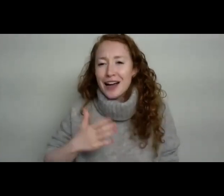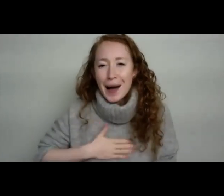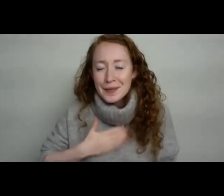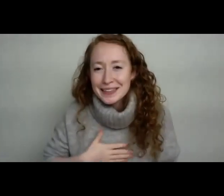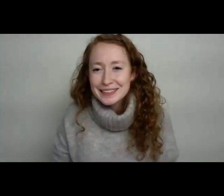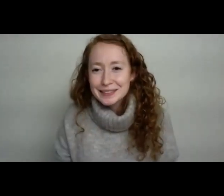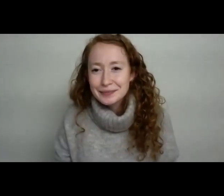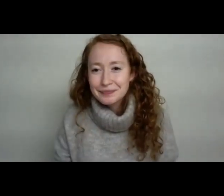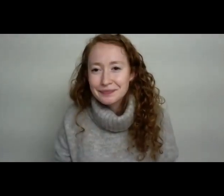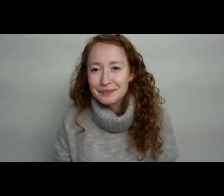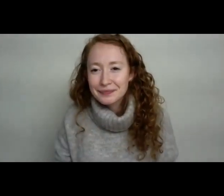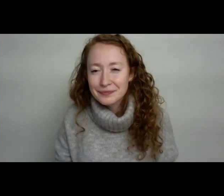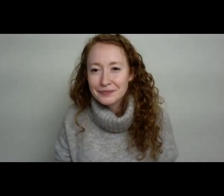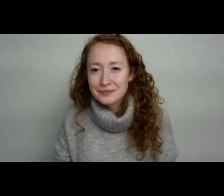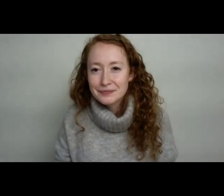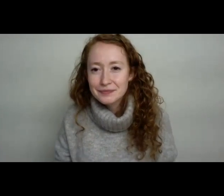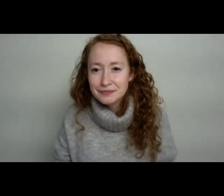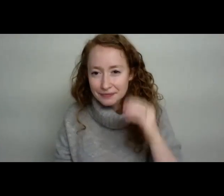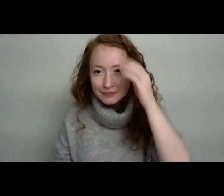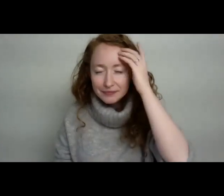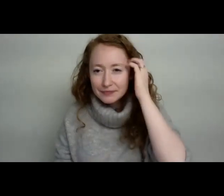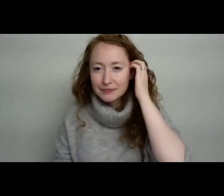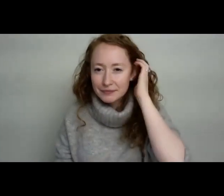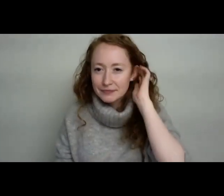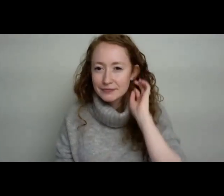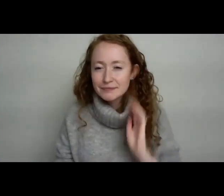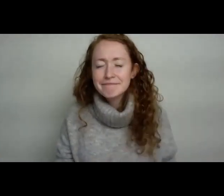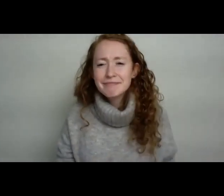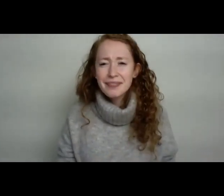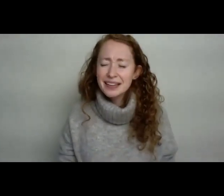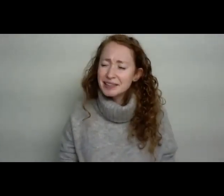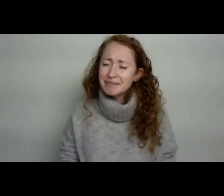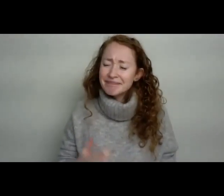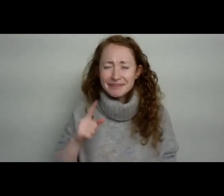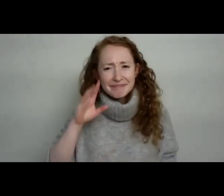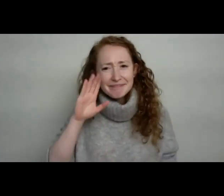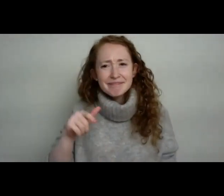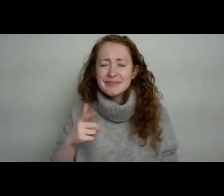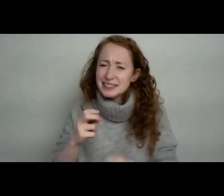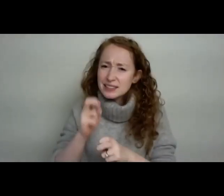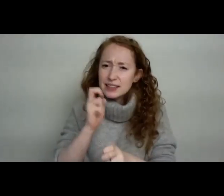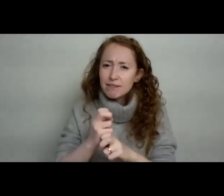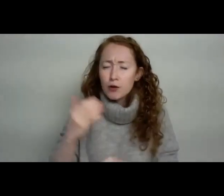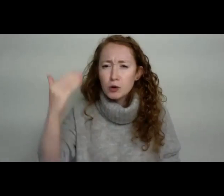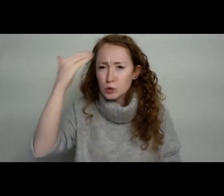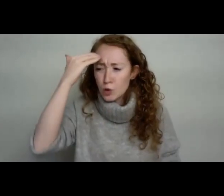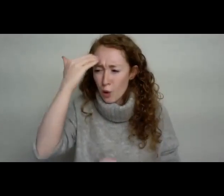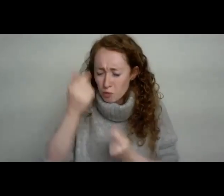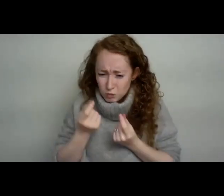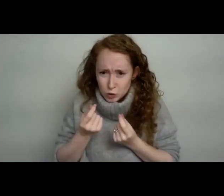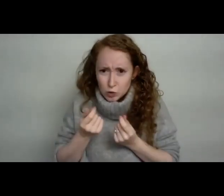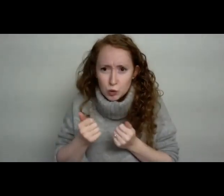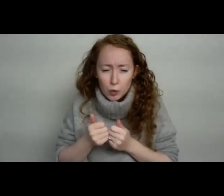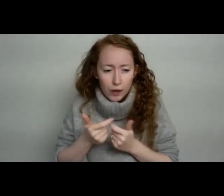It is difficult to know what to do with so much